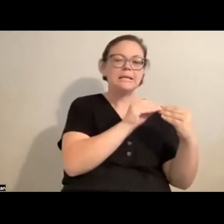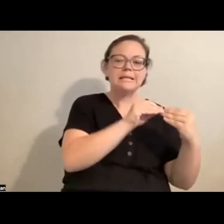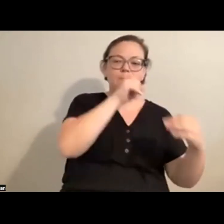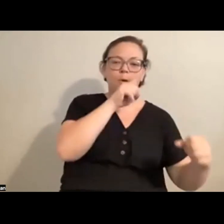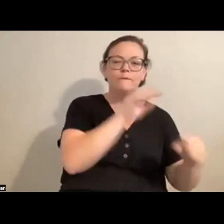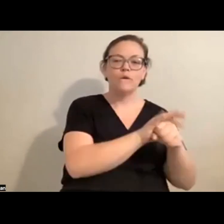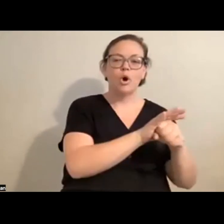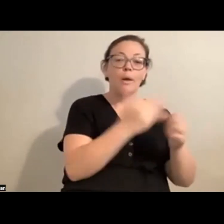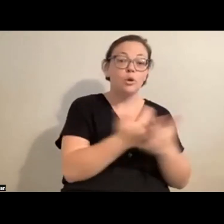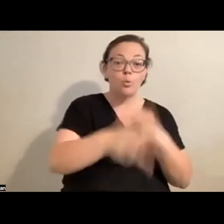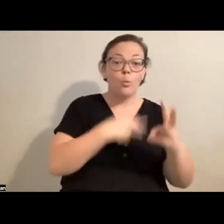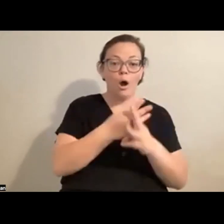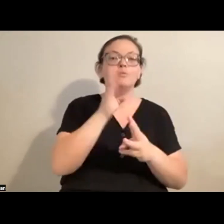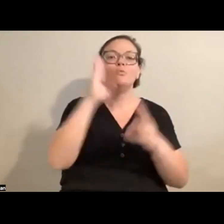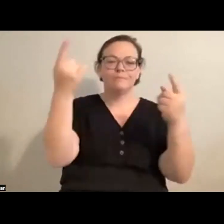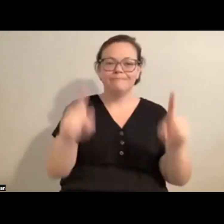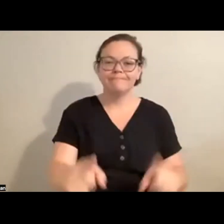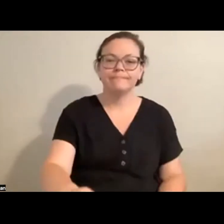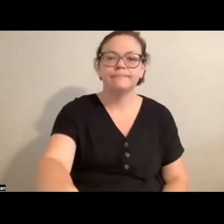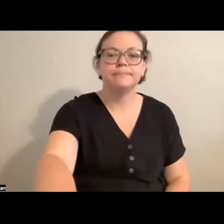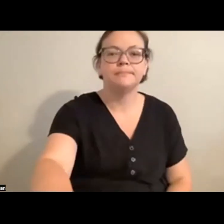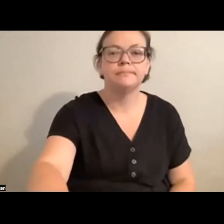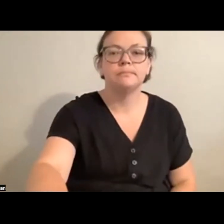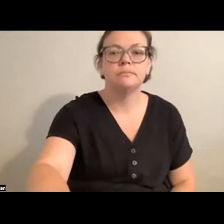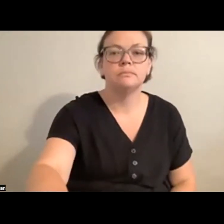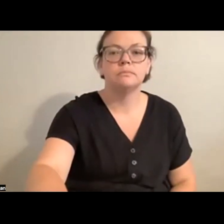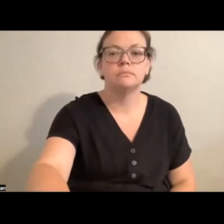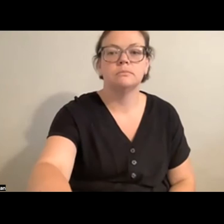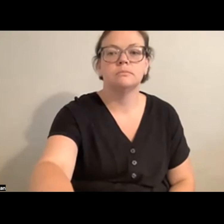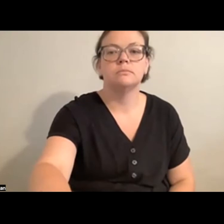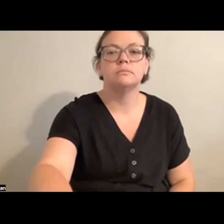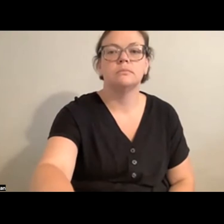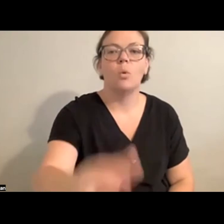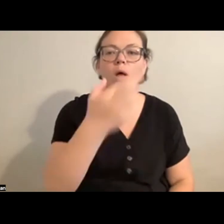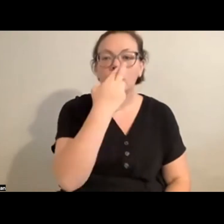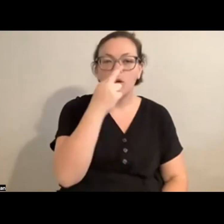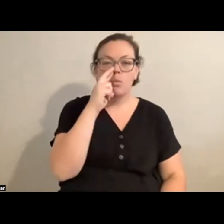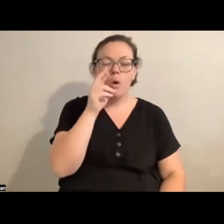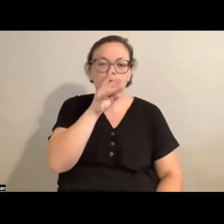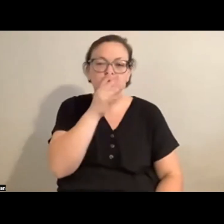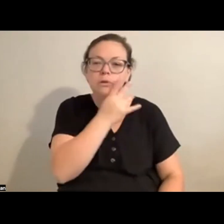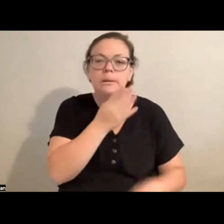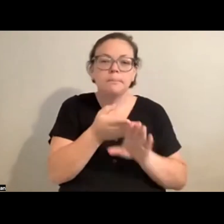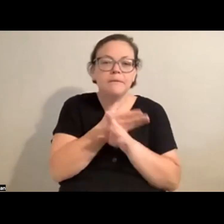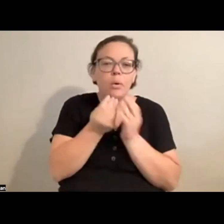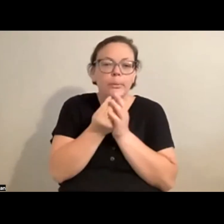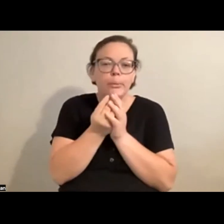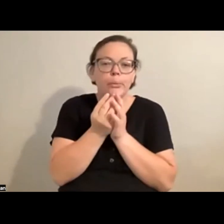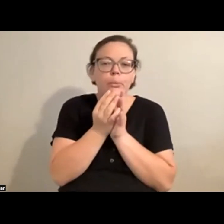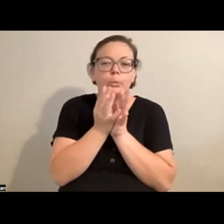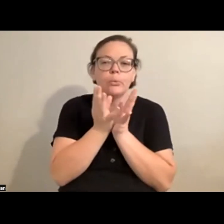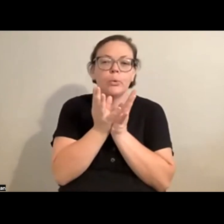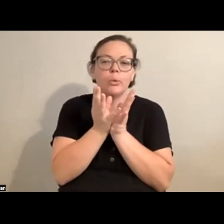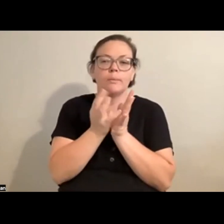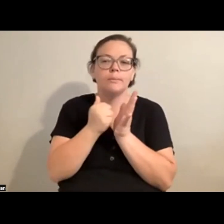confirm the new world coming. What the rose whispers before blooming, I vow